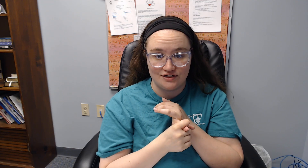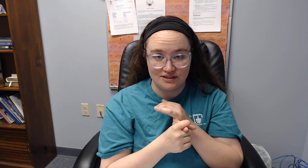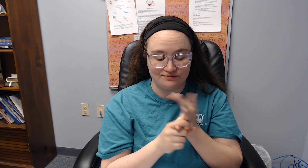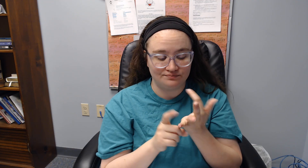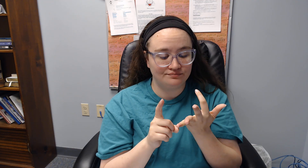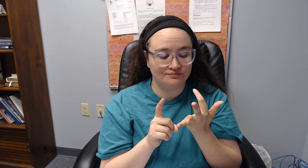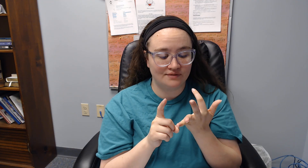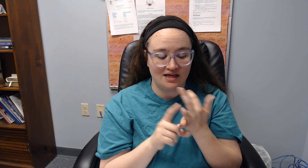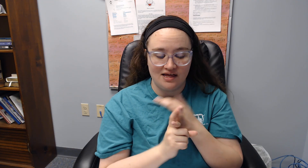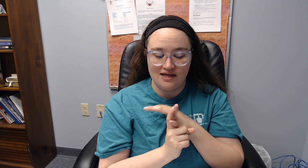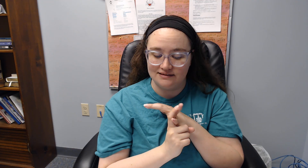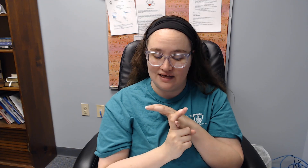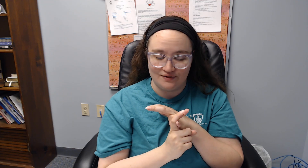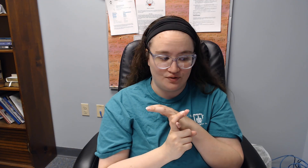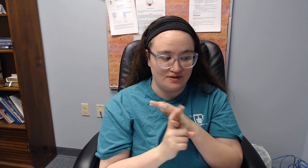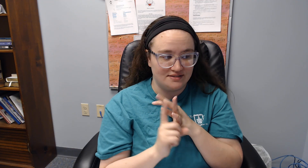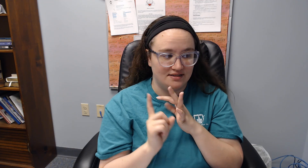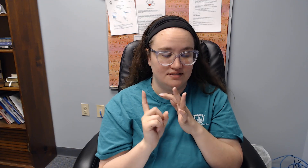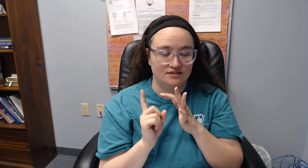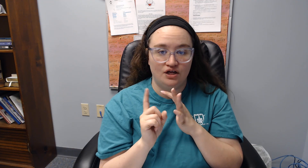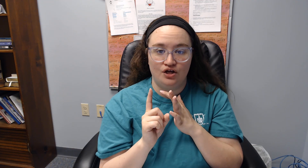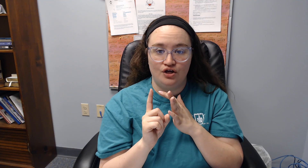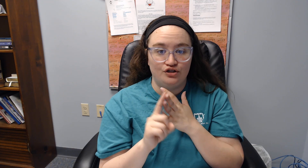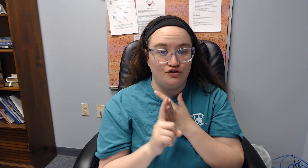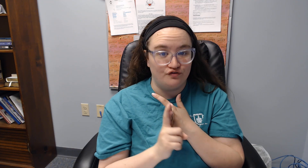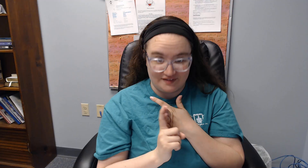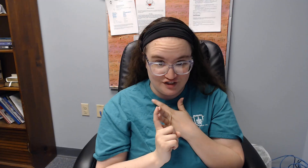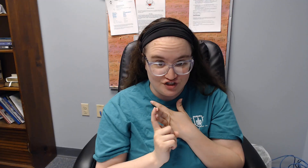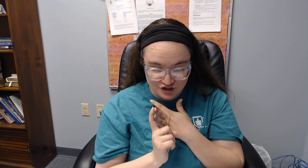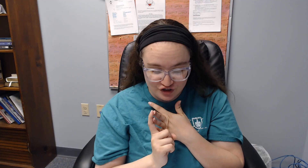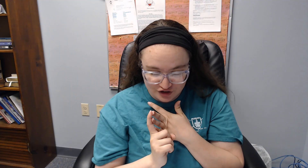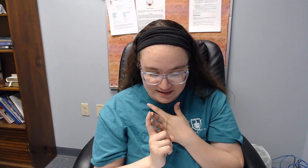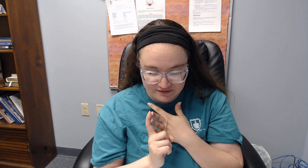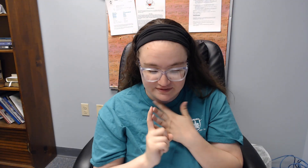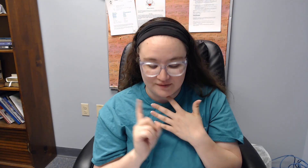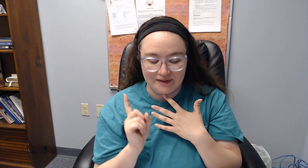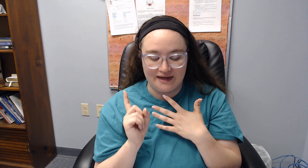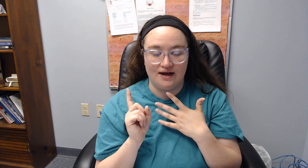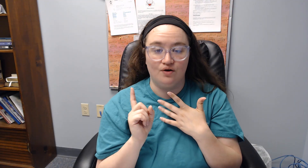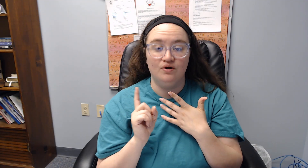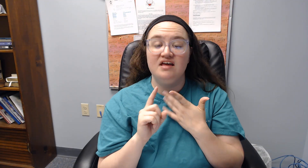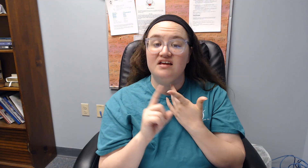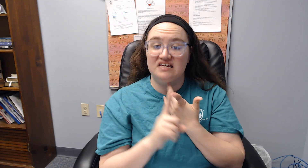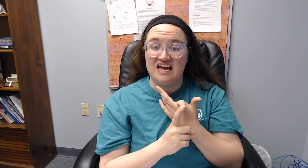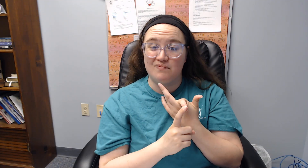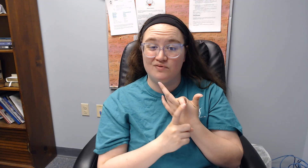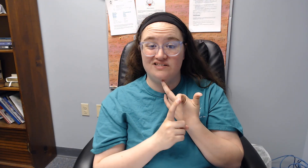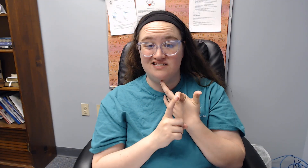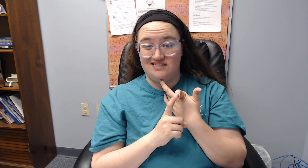aging, loud noises, you've injured yourself somehow, can happen with